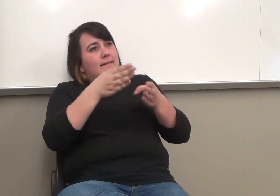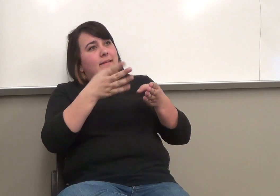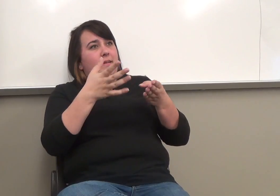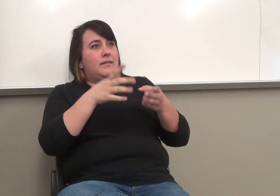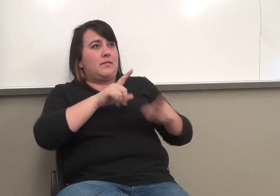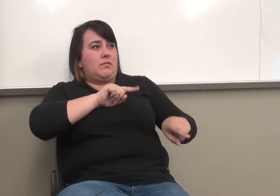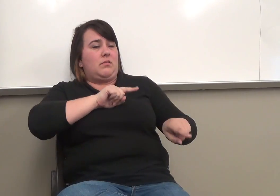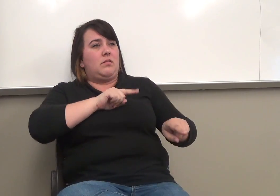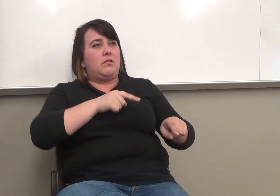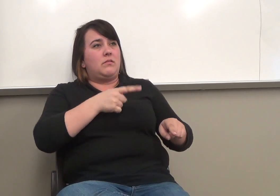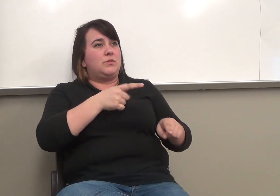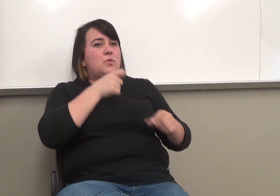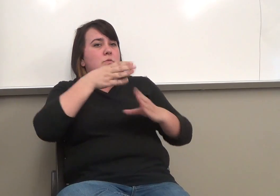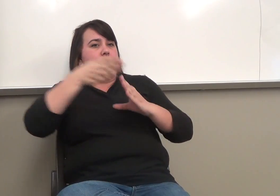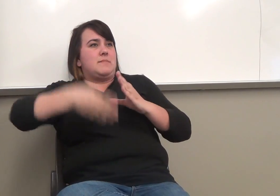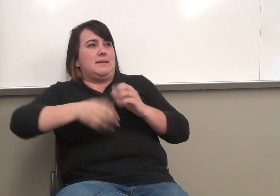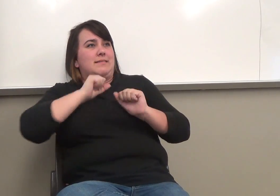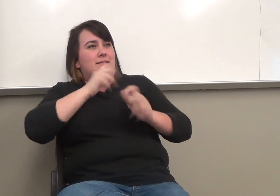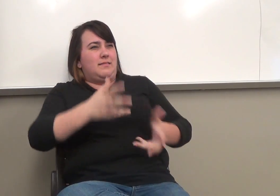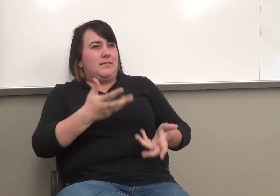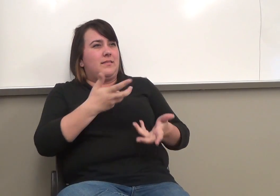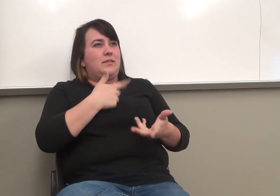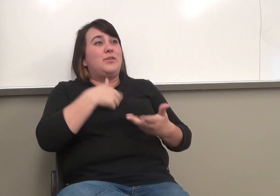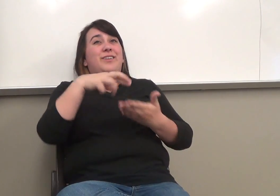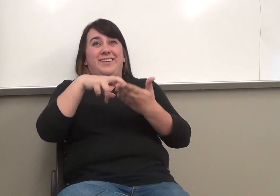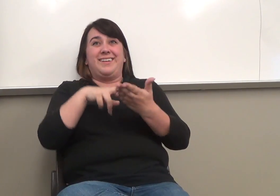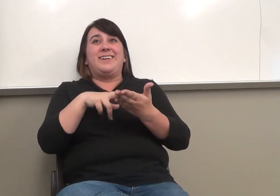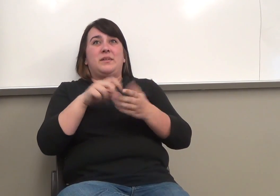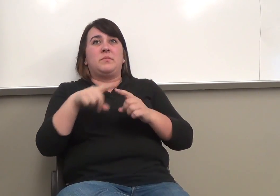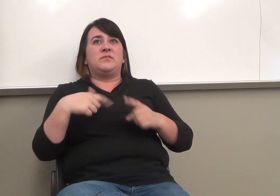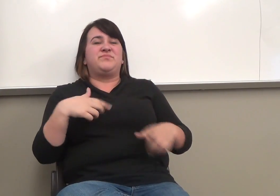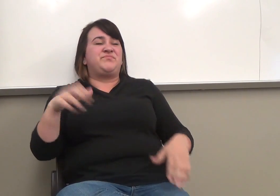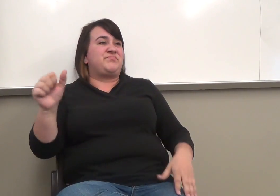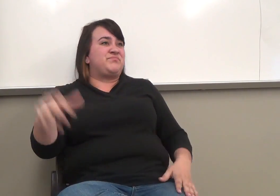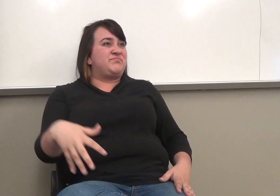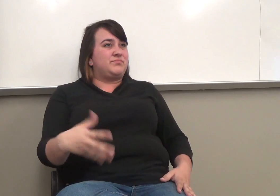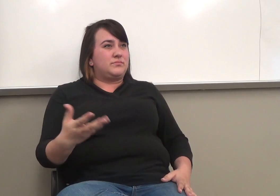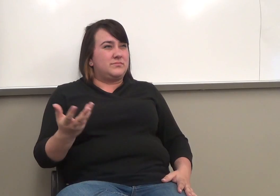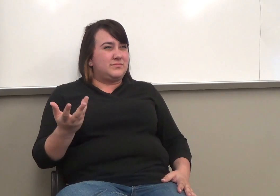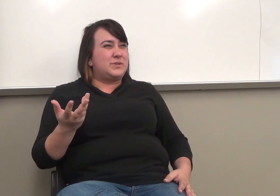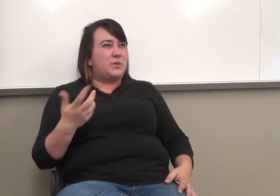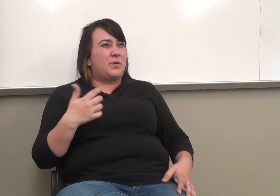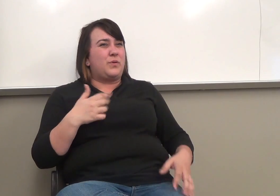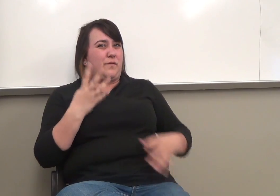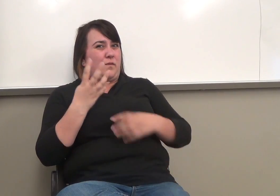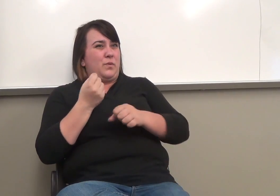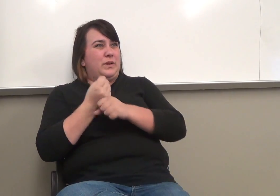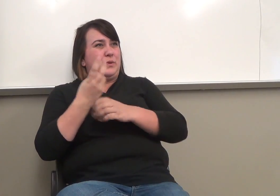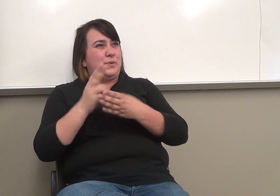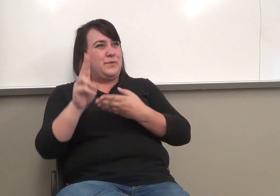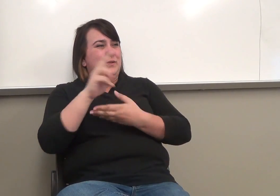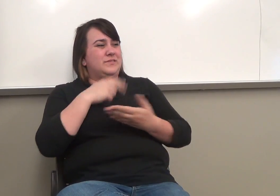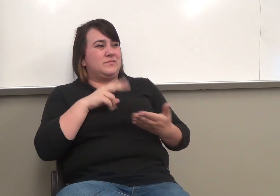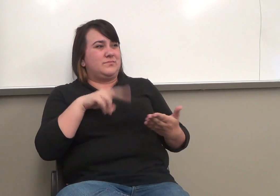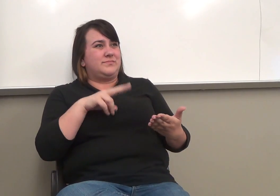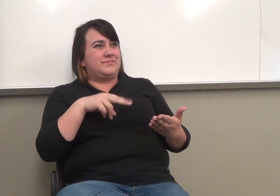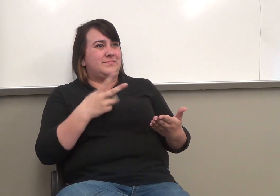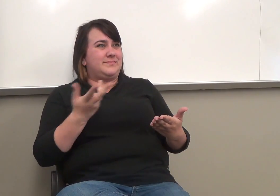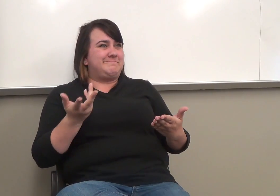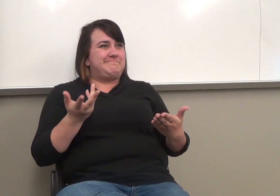lot of classes, but they drop out of all of them, okay? So what you need to make a decision about, and I'm not saying